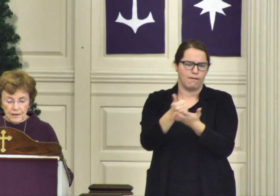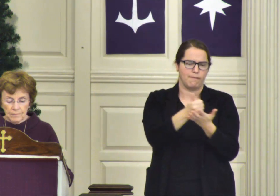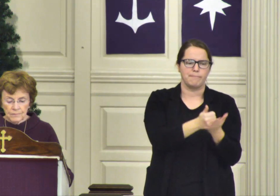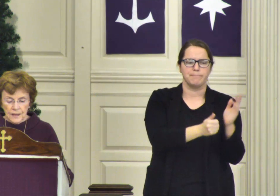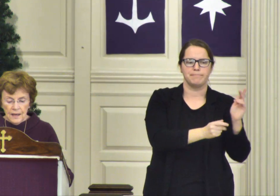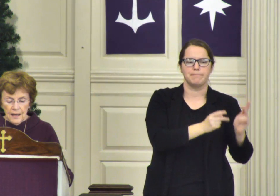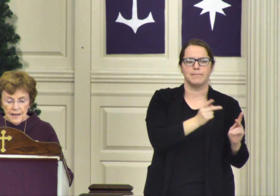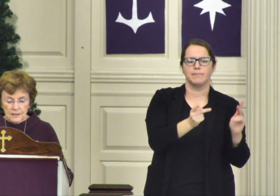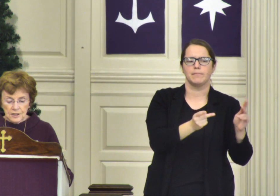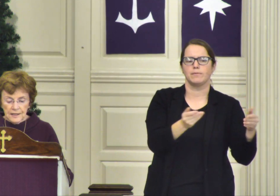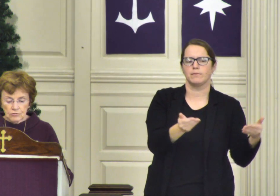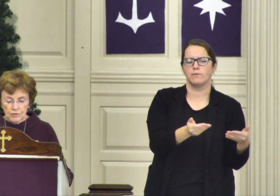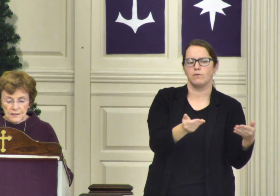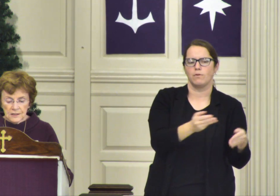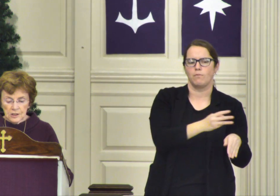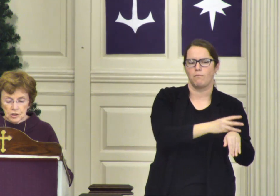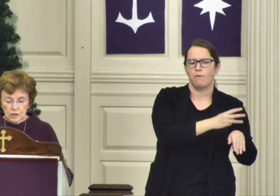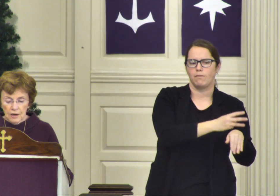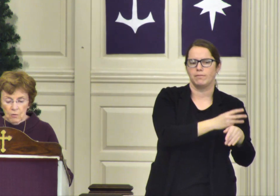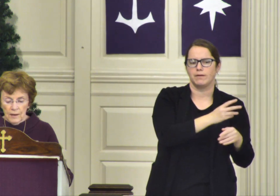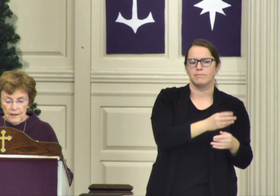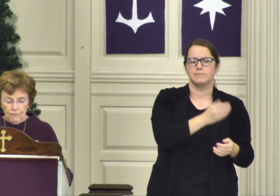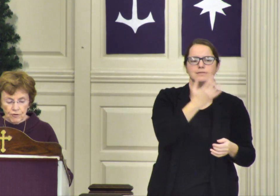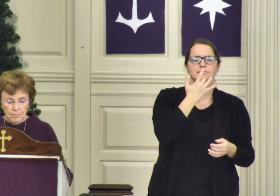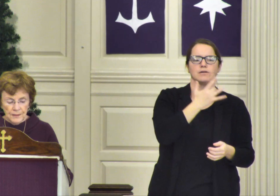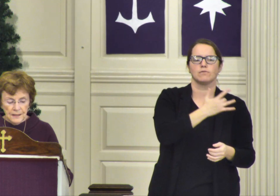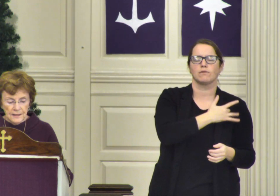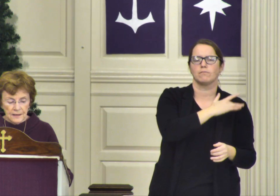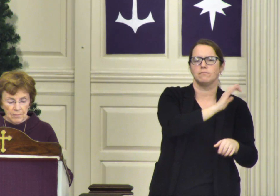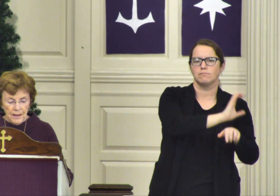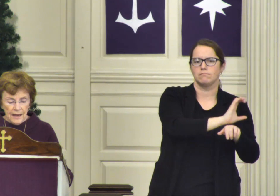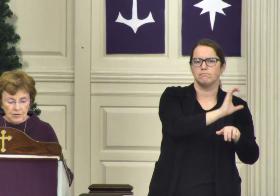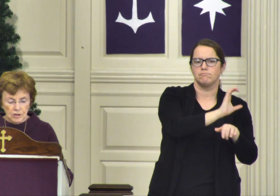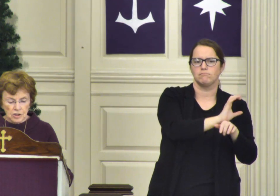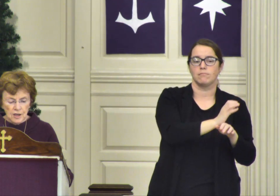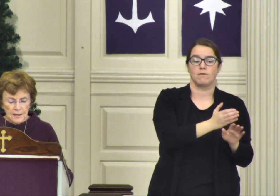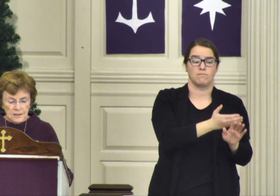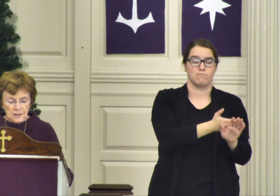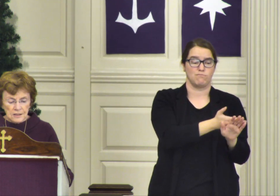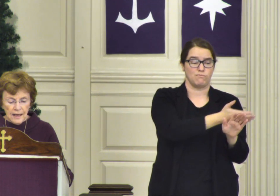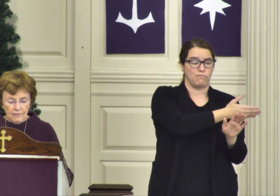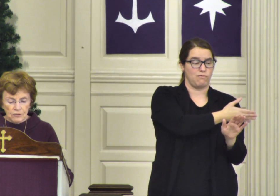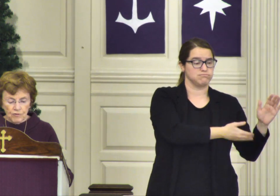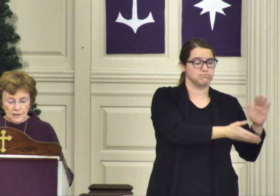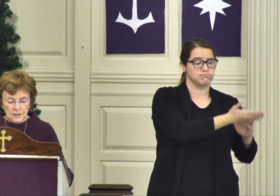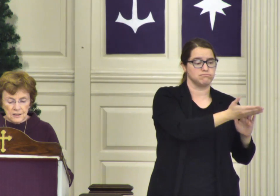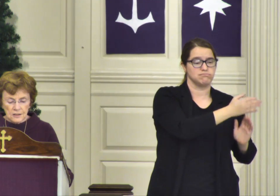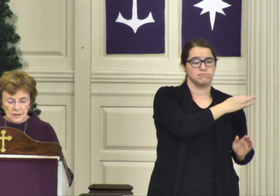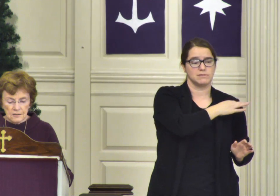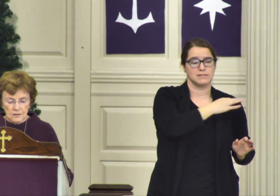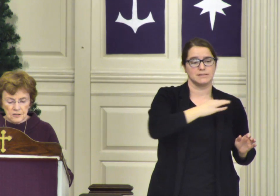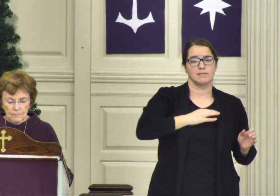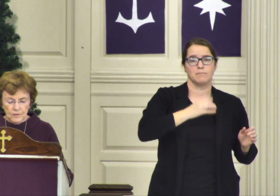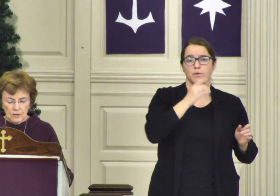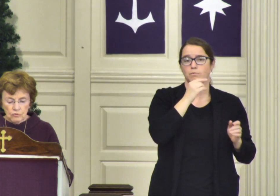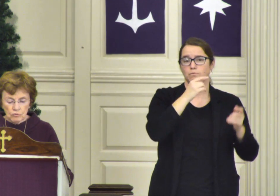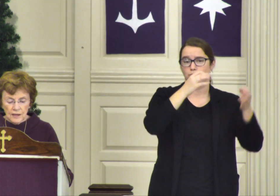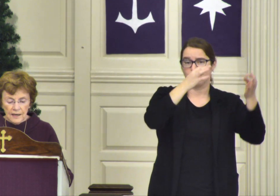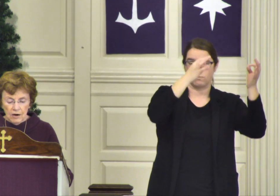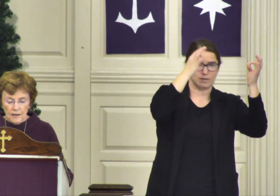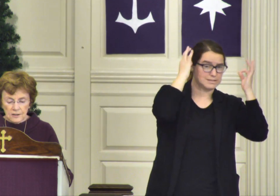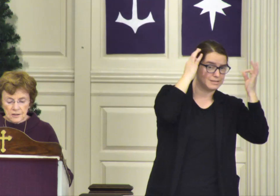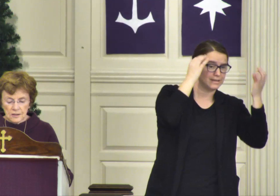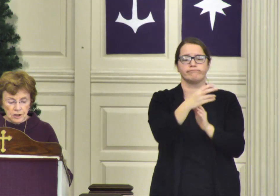Waltham as they transition away from being a parish staffed by the Franciscans to